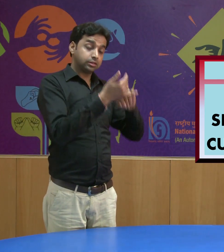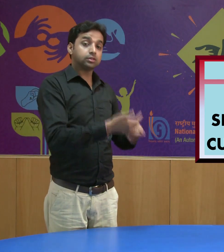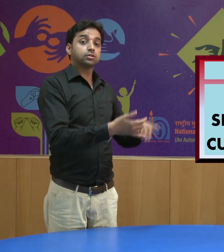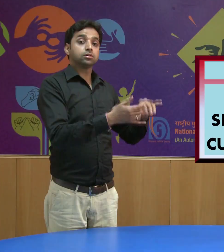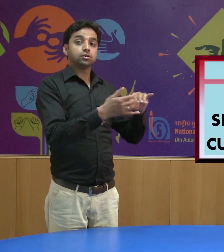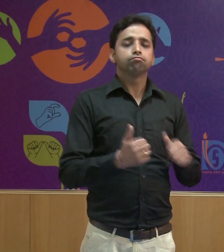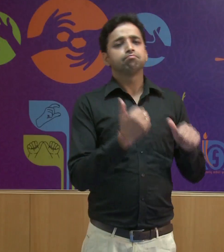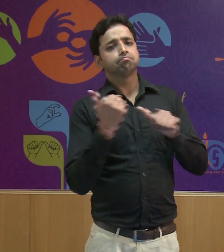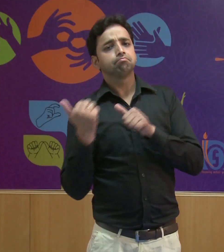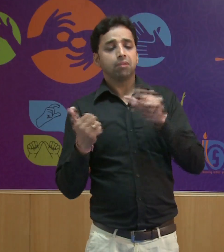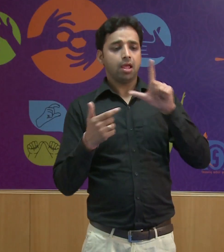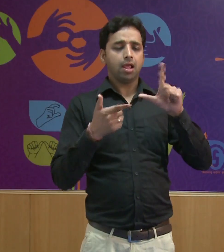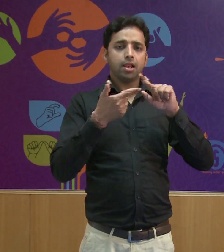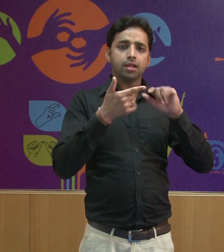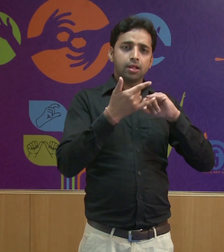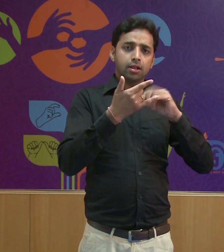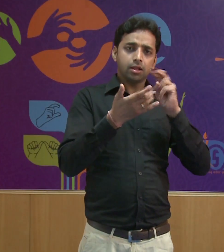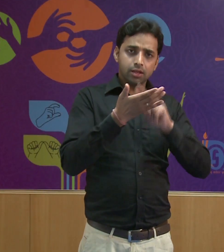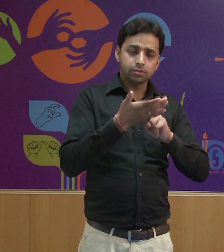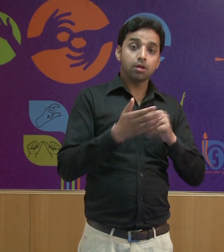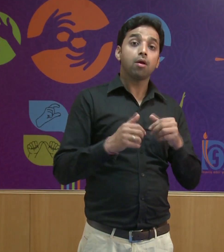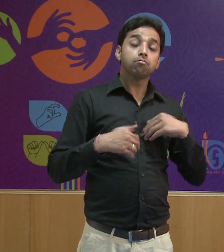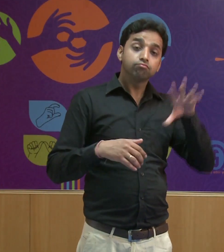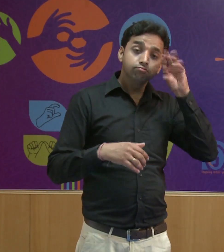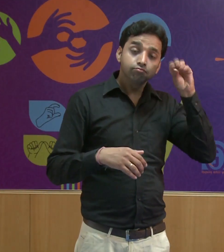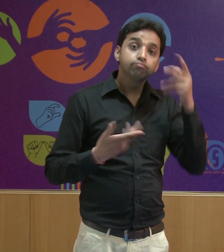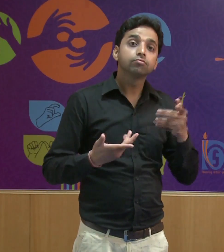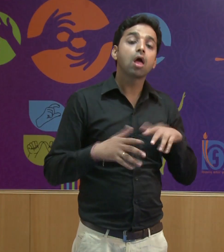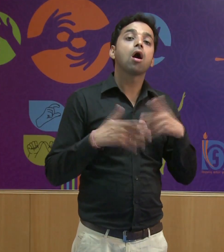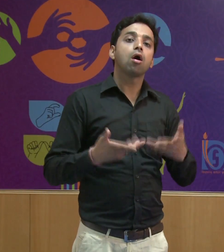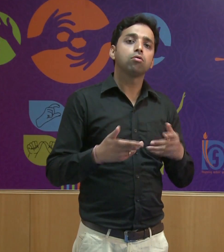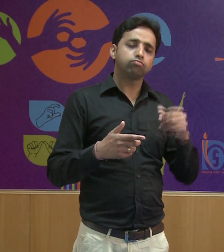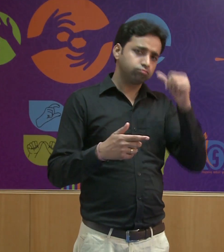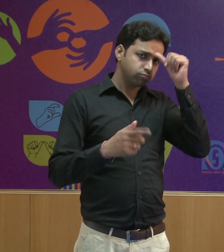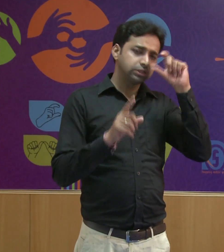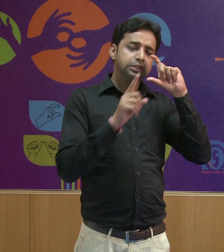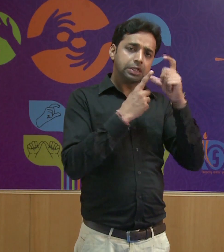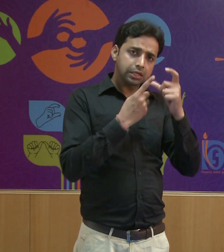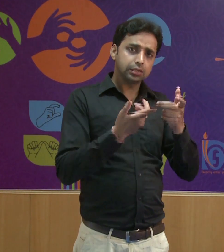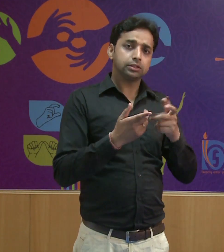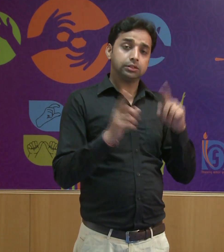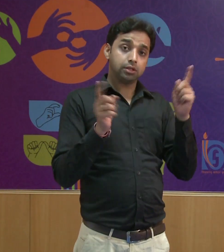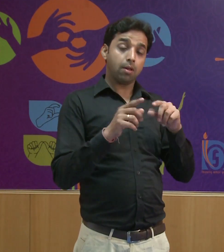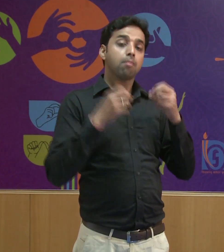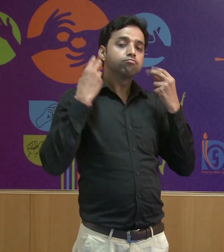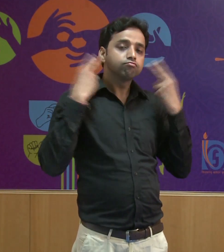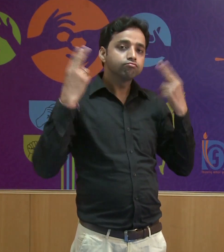In the previous lesson, we learnt how Indian culture became popular in